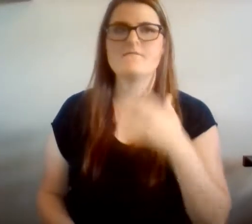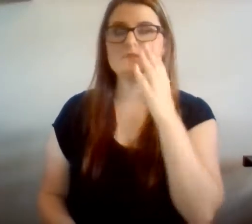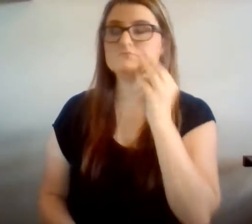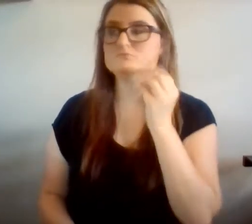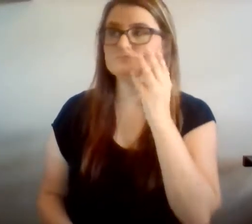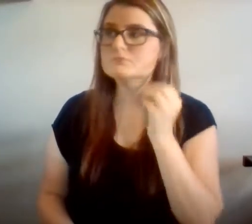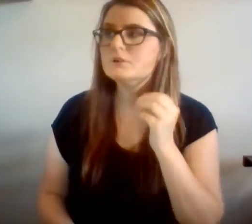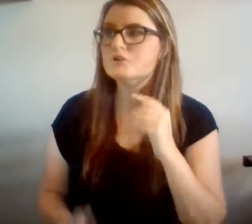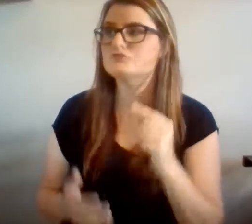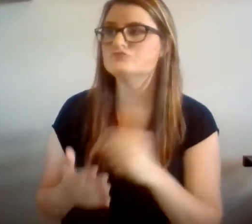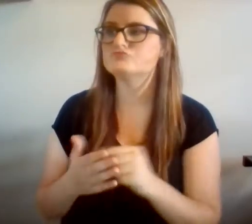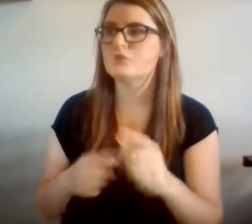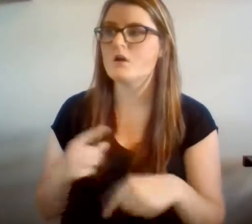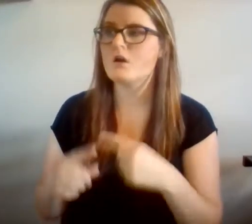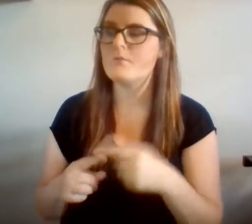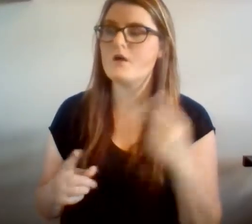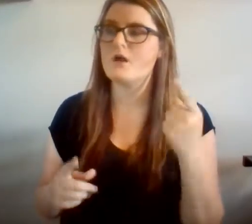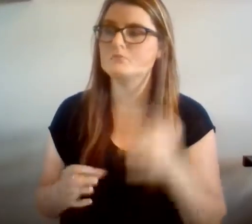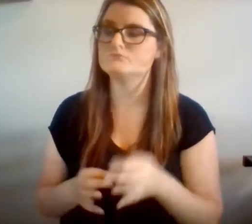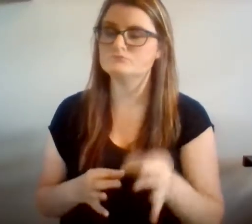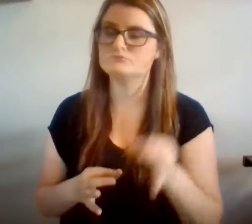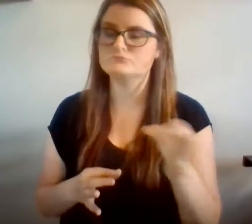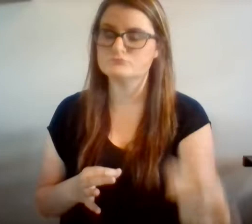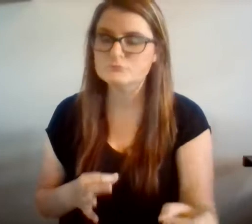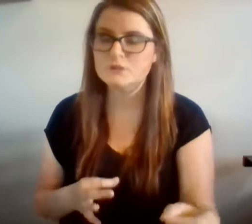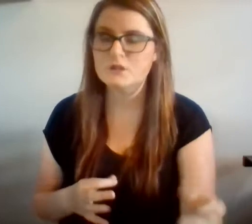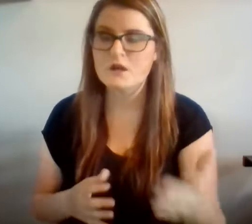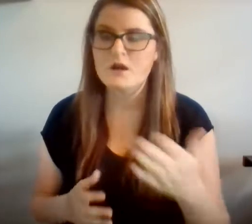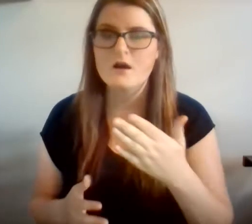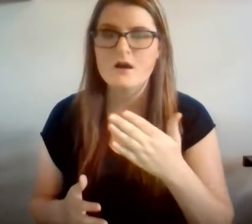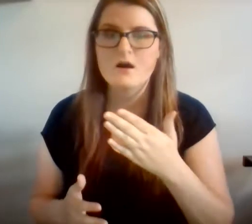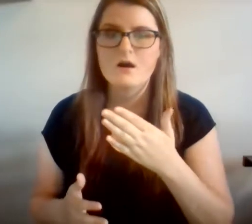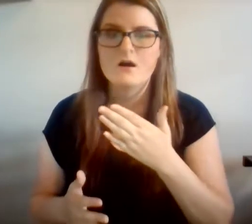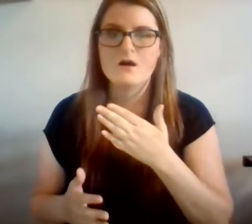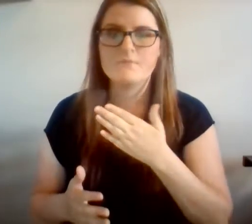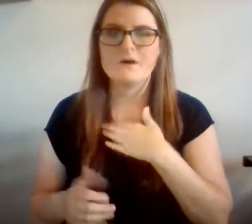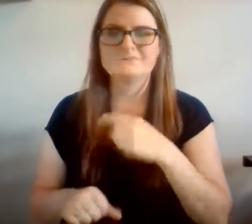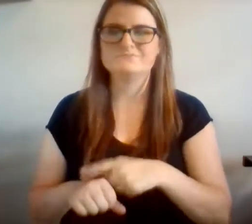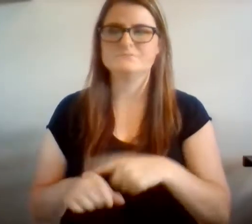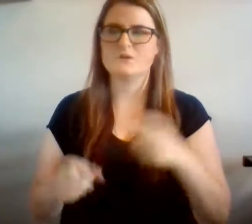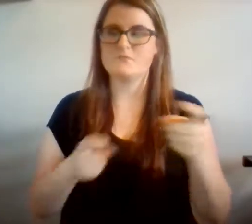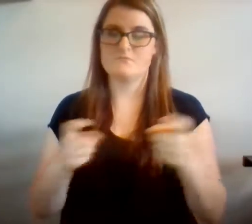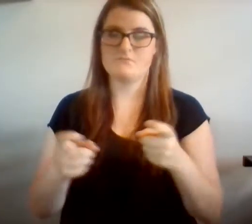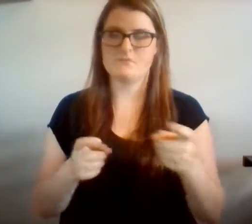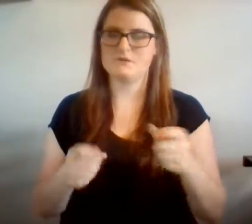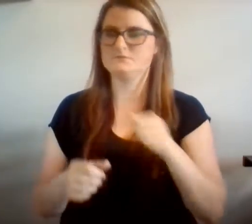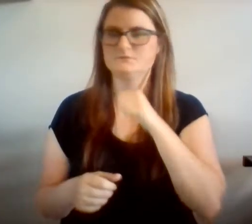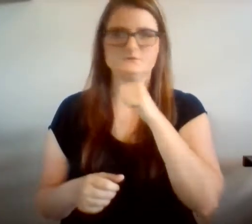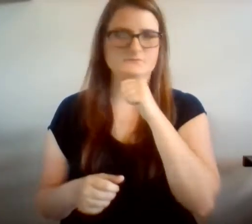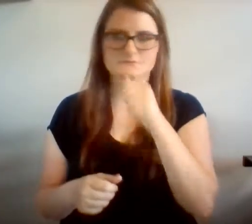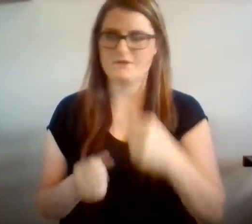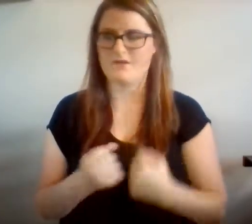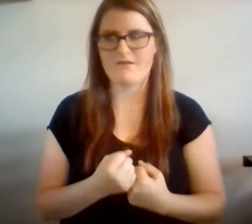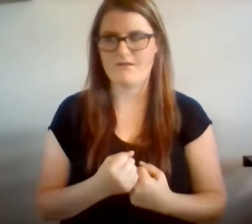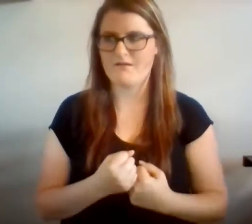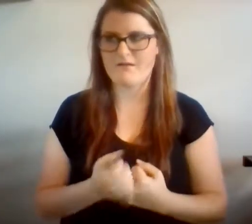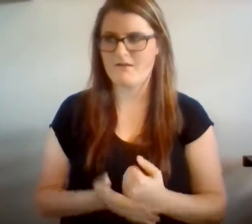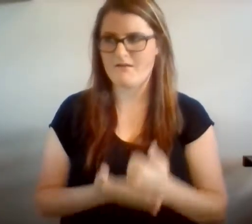a issue for me over my lifetime. Management was not a natural strength to me. And, especially in my college years,